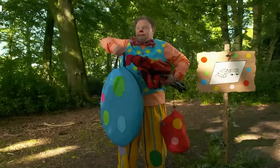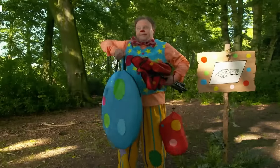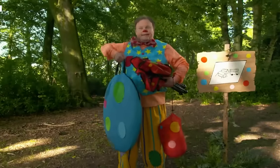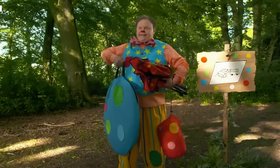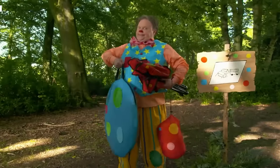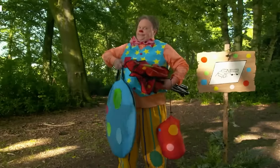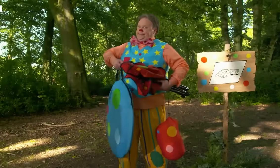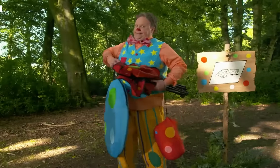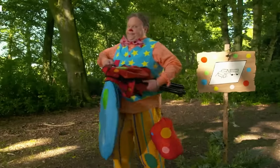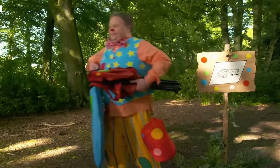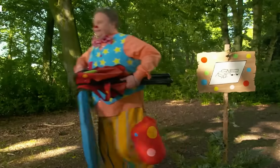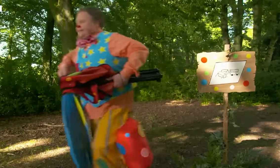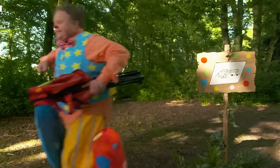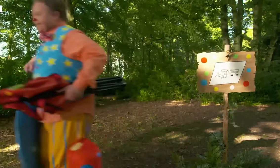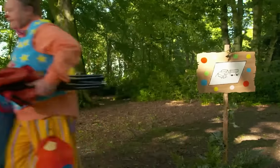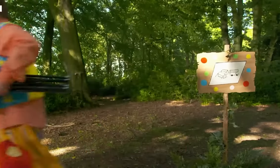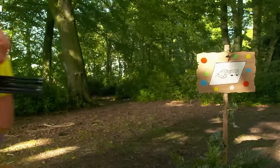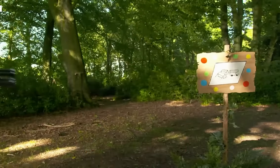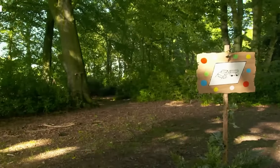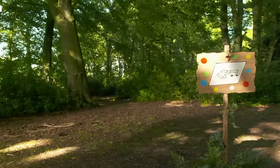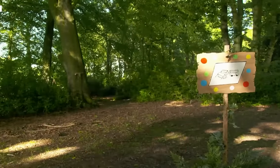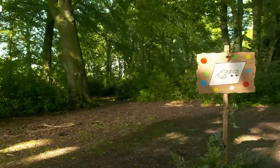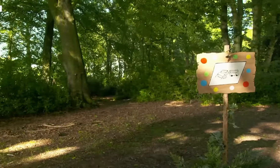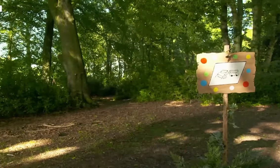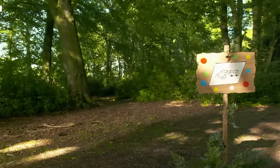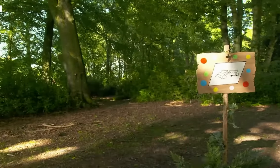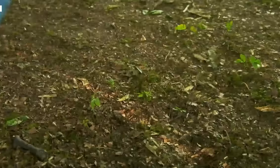Now, where shall I put my tent?